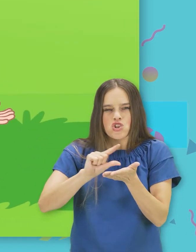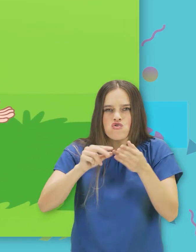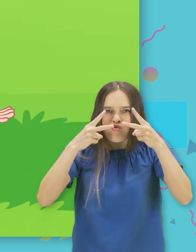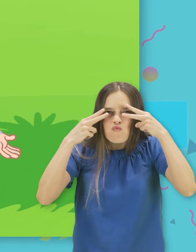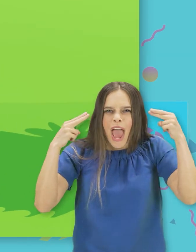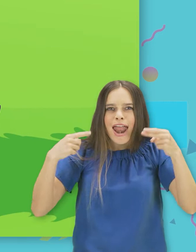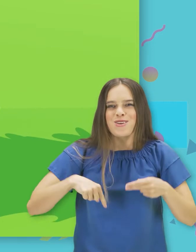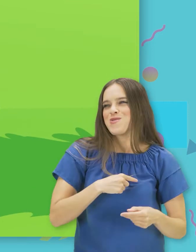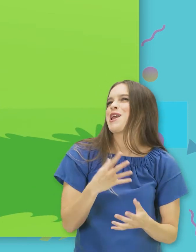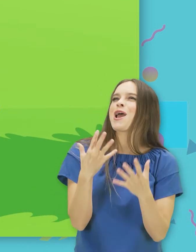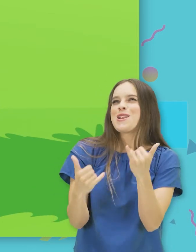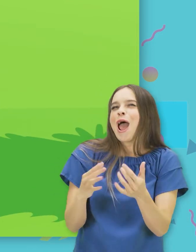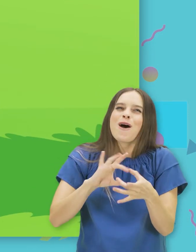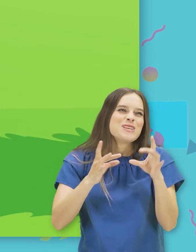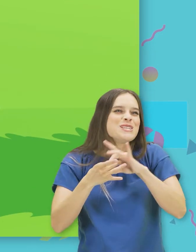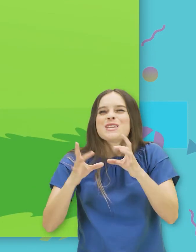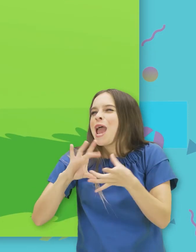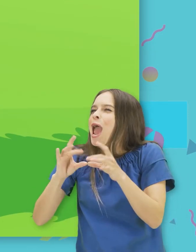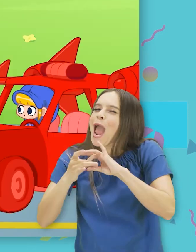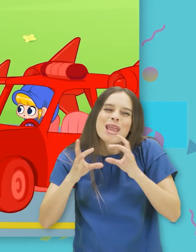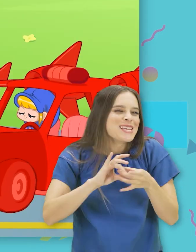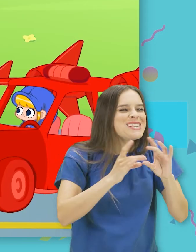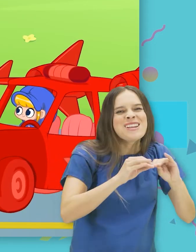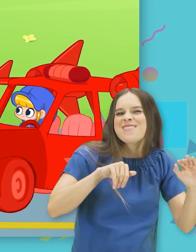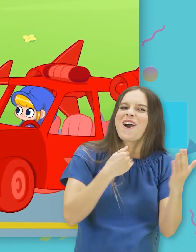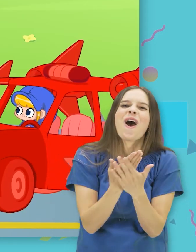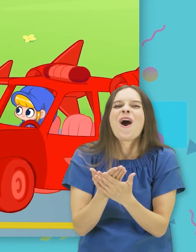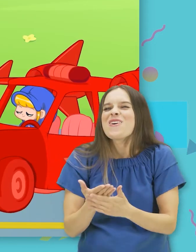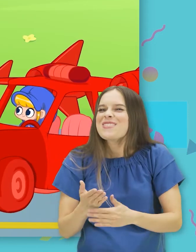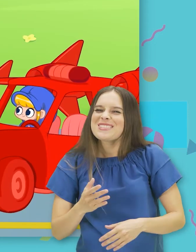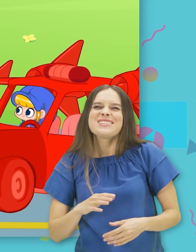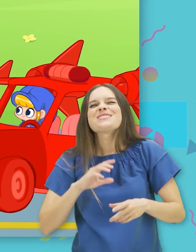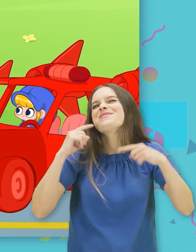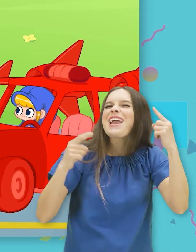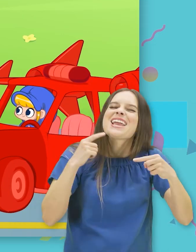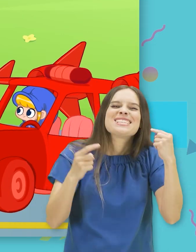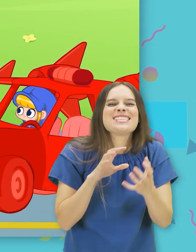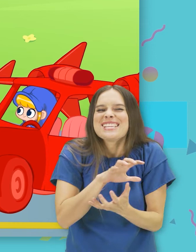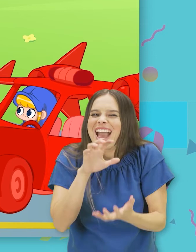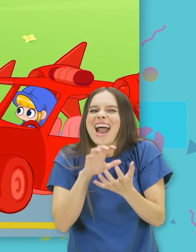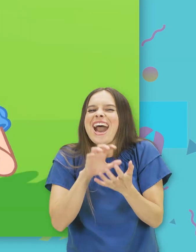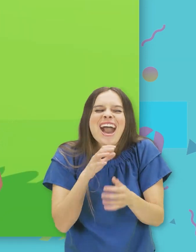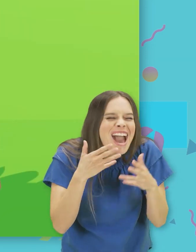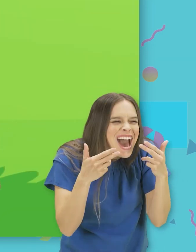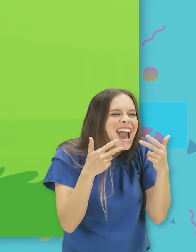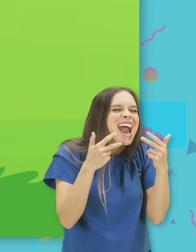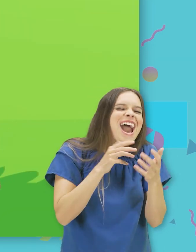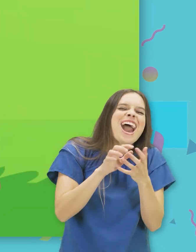of office bandits Now I see why you went after the bandits Morphle, we caught them In the